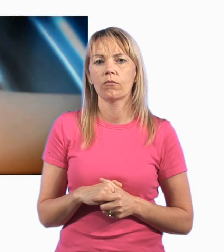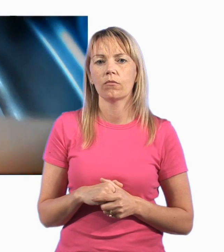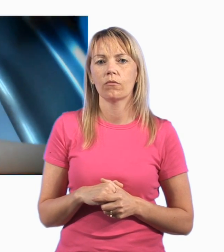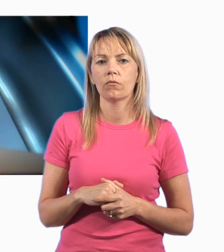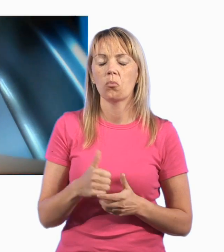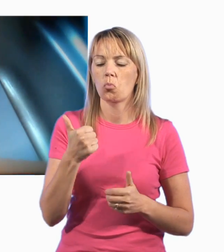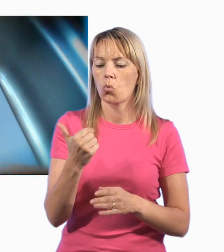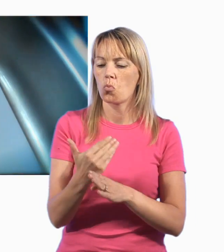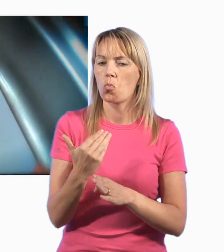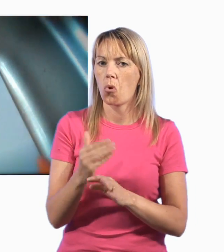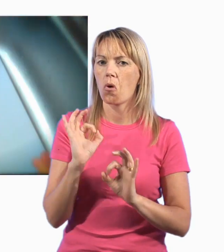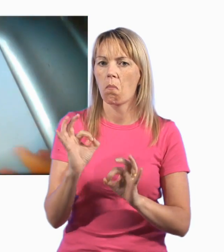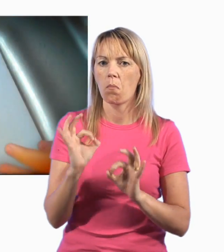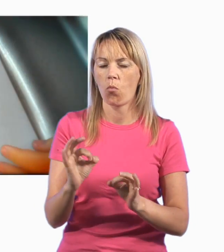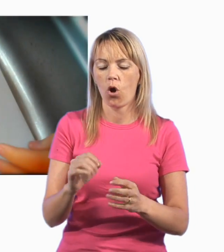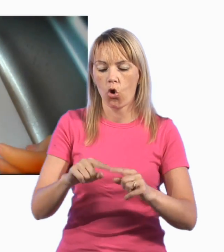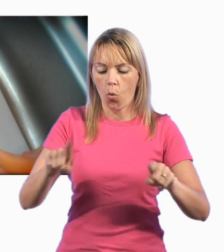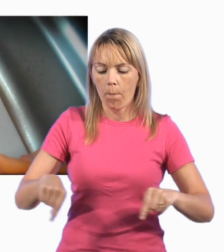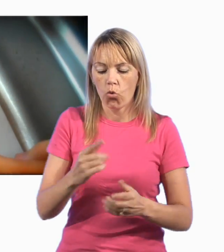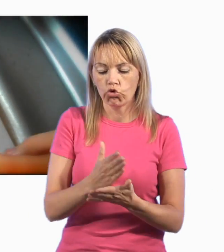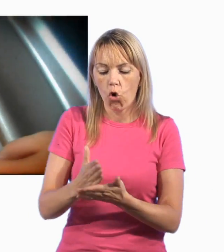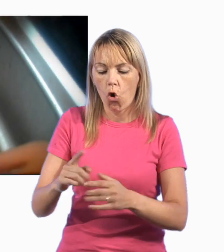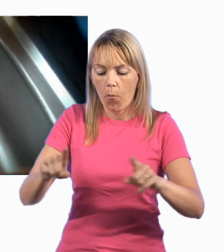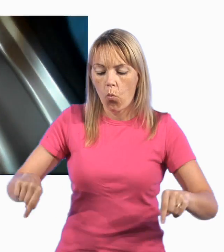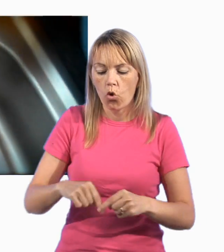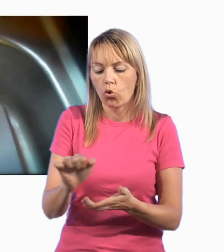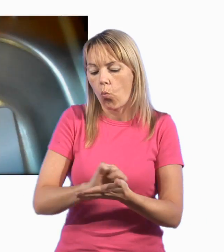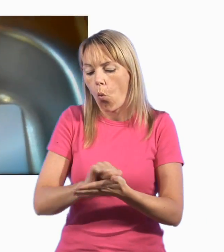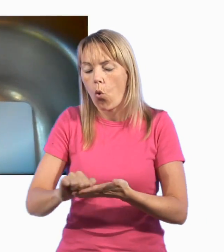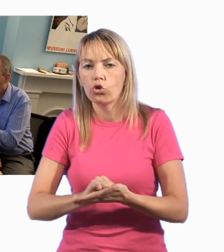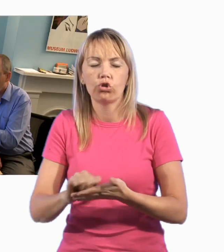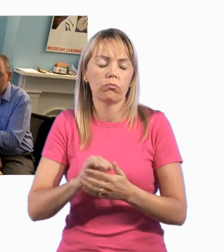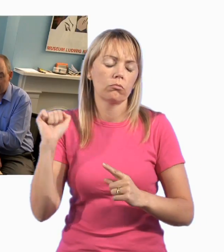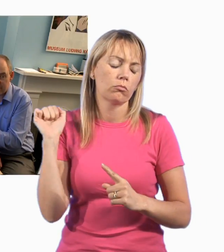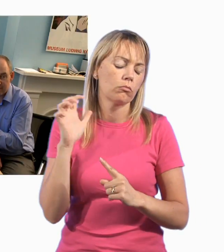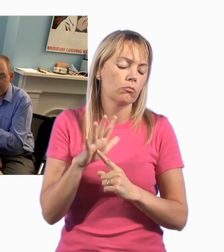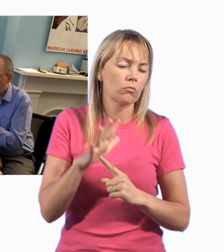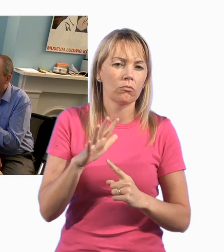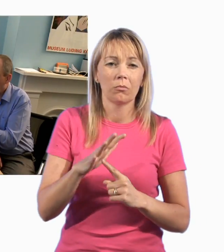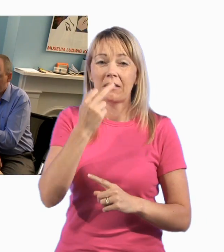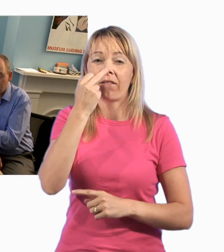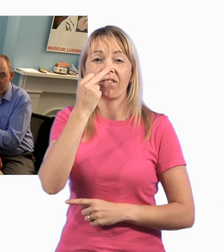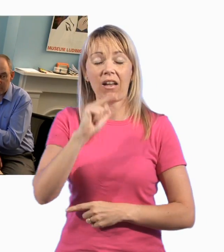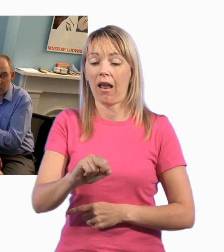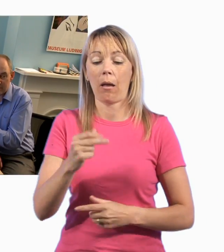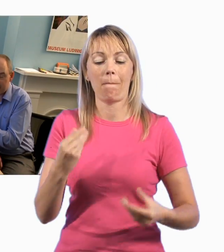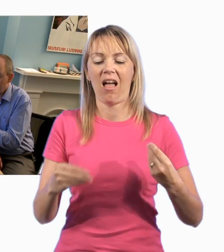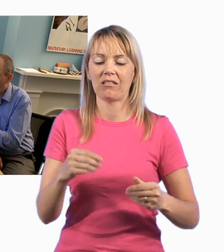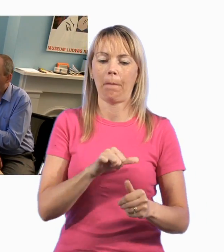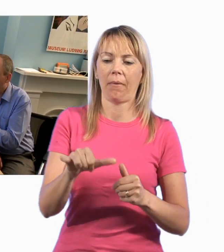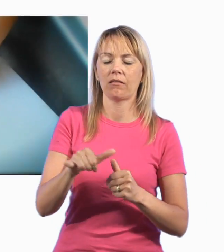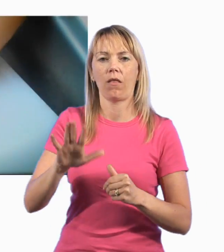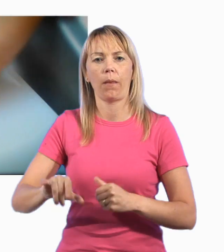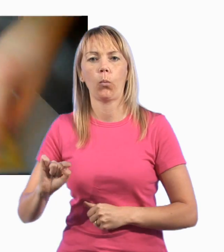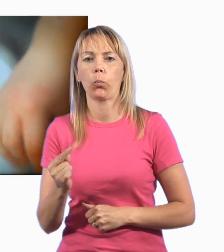Good work, Bourneville. Washing the chopping board after cutting raw meat is essential. And it's a myth that plastic ones are more hygienic than